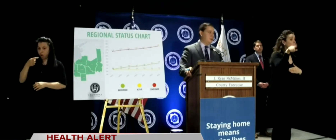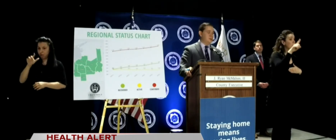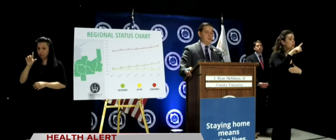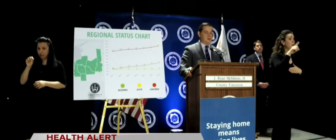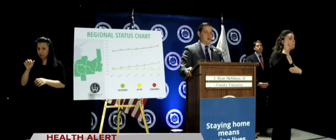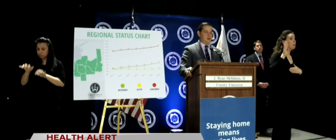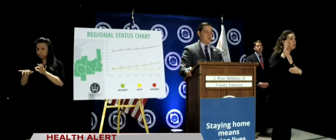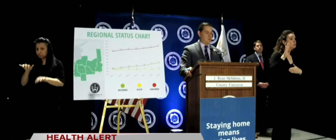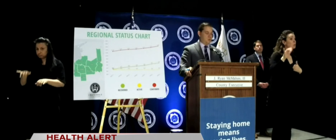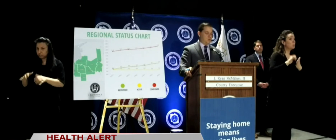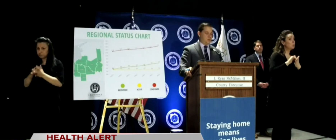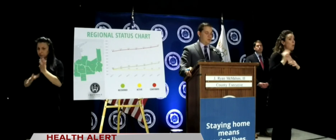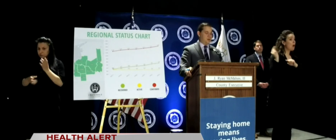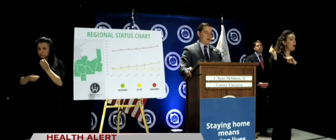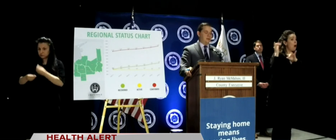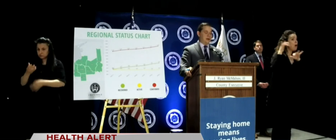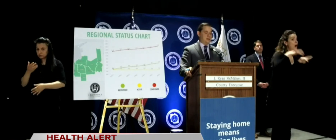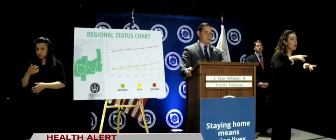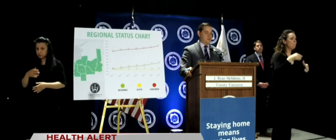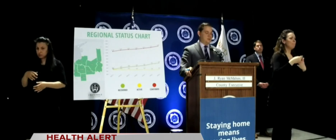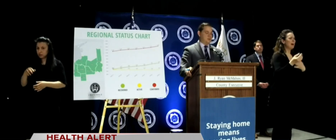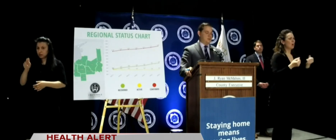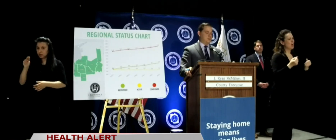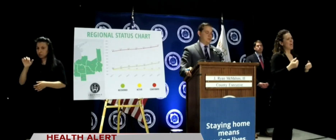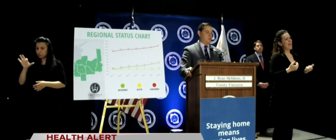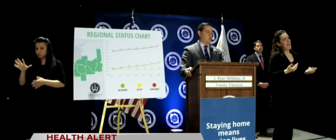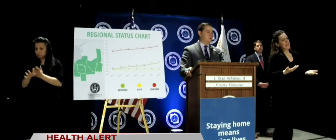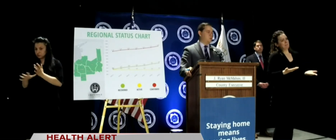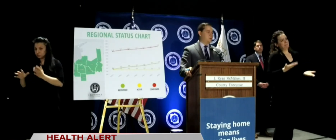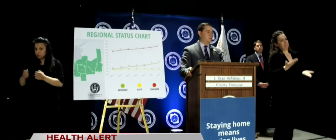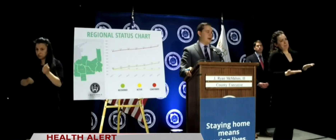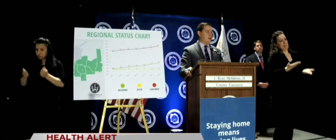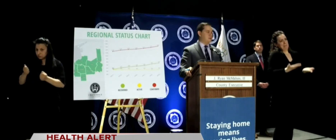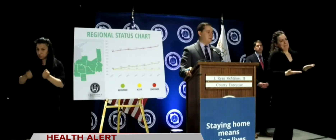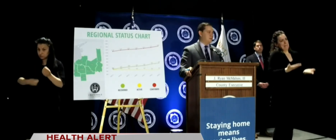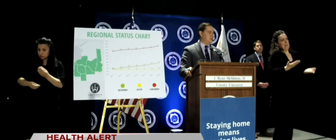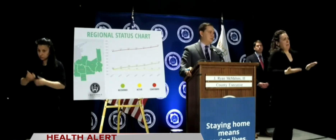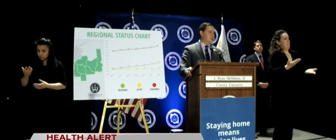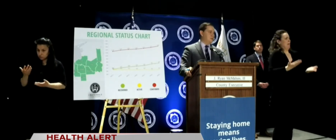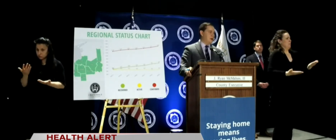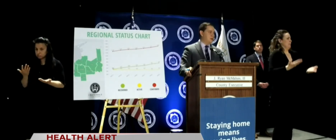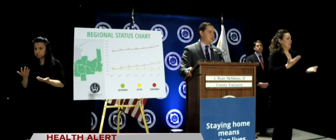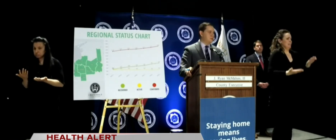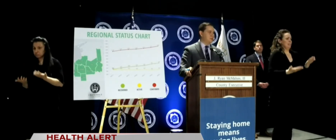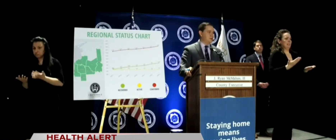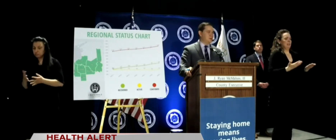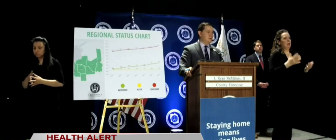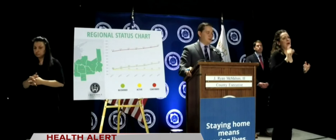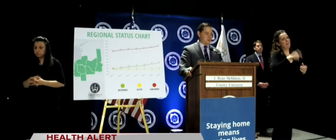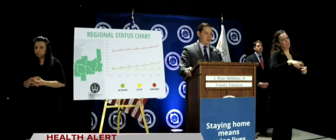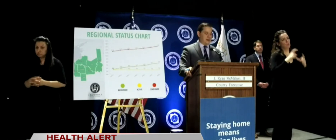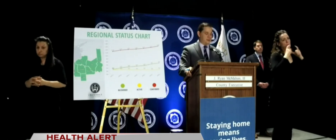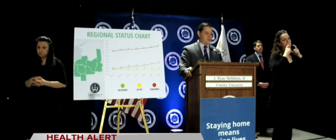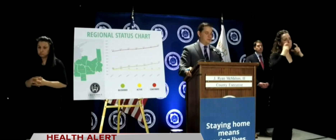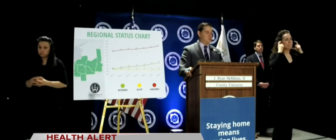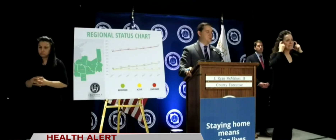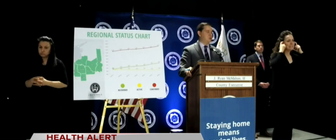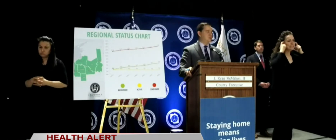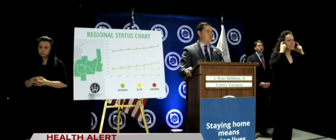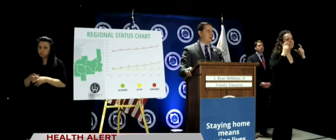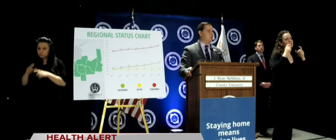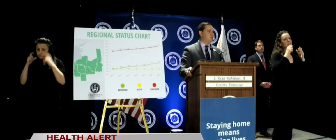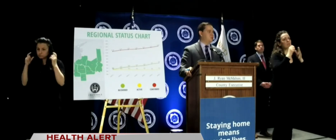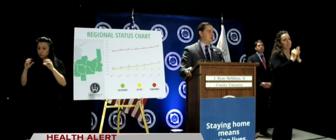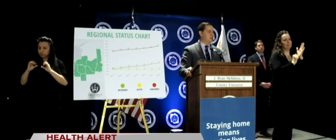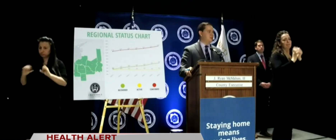Maybe. In the guidelines, was it the person would need a mask? Yes. In the guidelines, does it